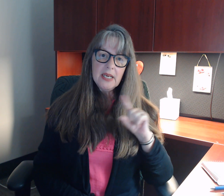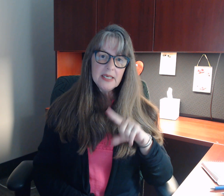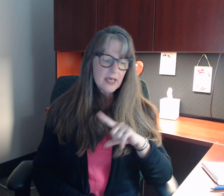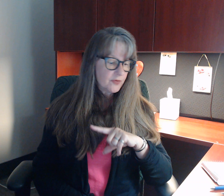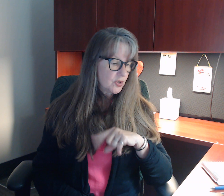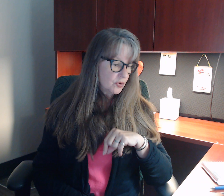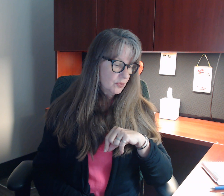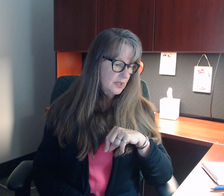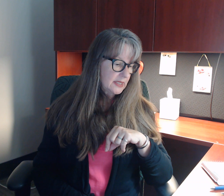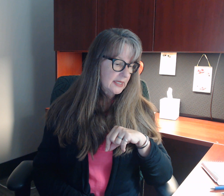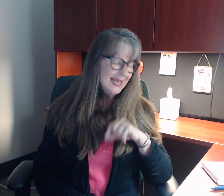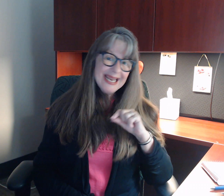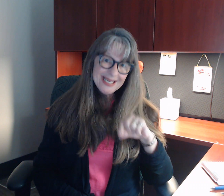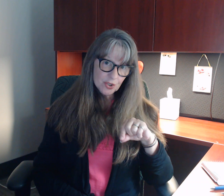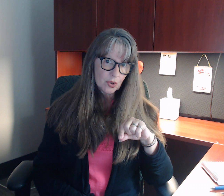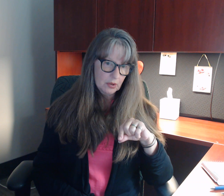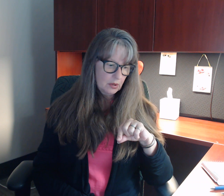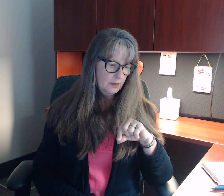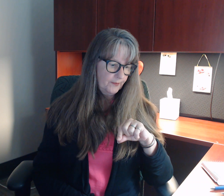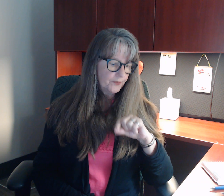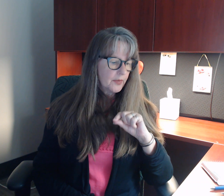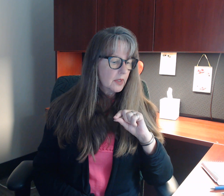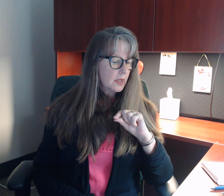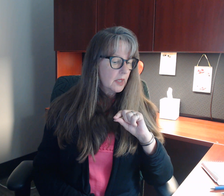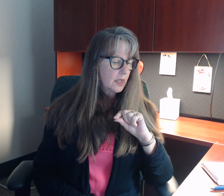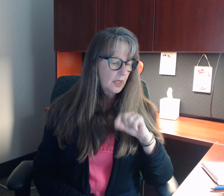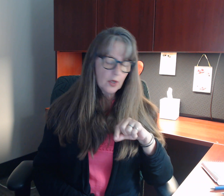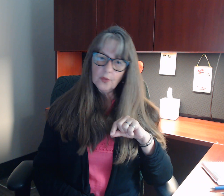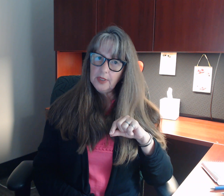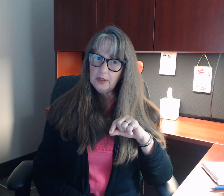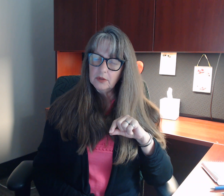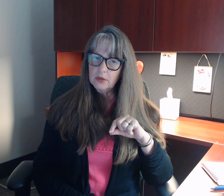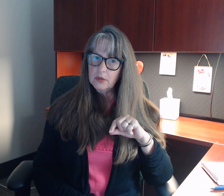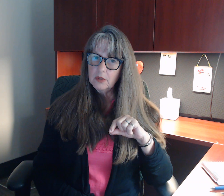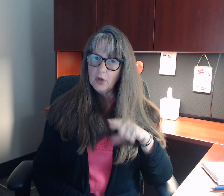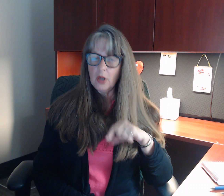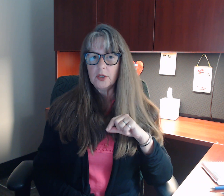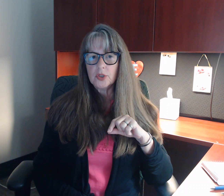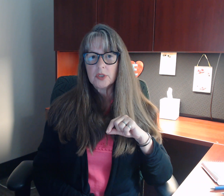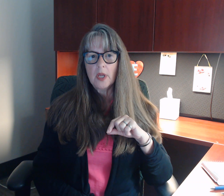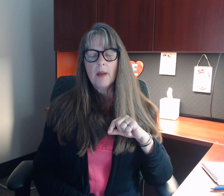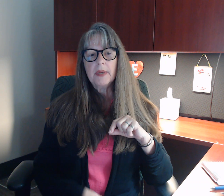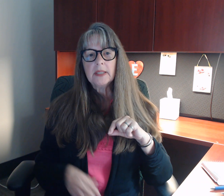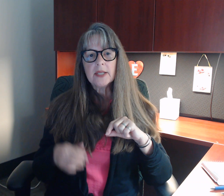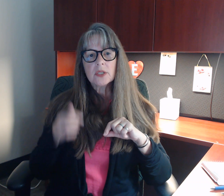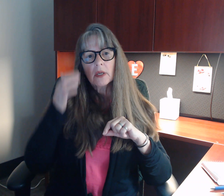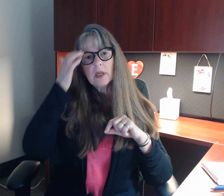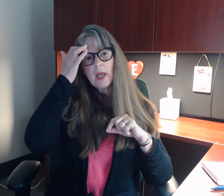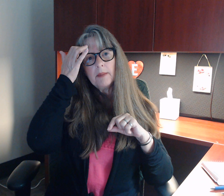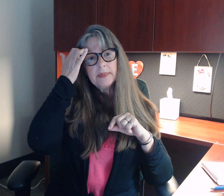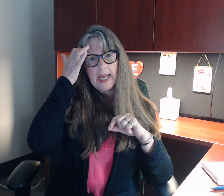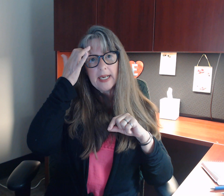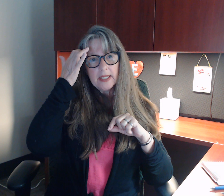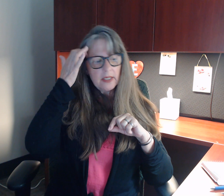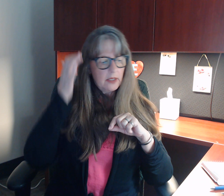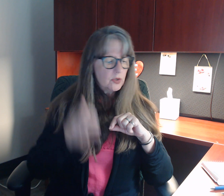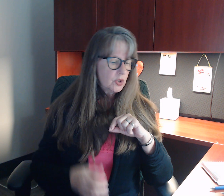deaf students enter hearing colleges. But let's update it